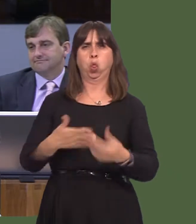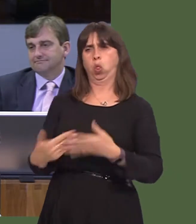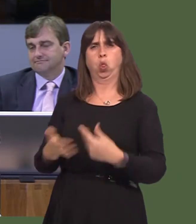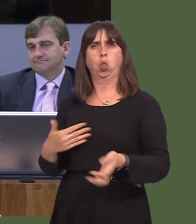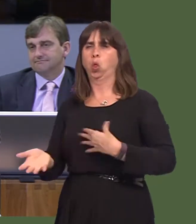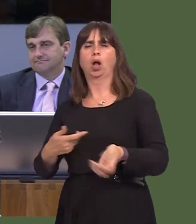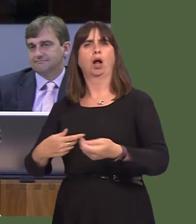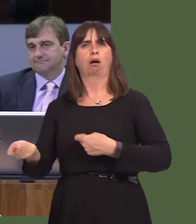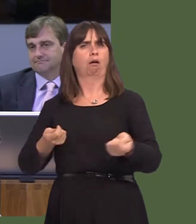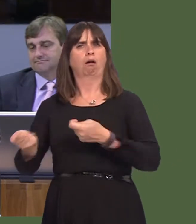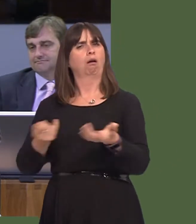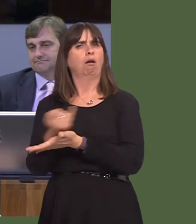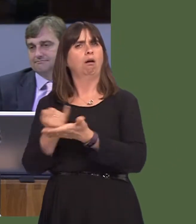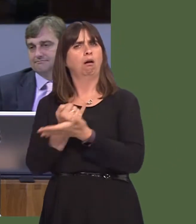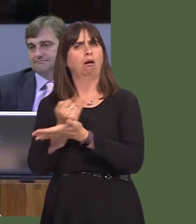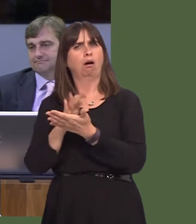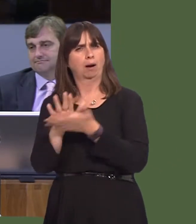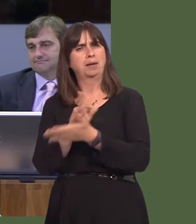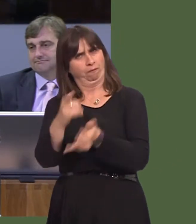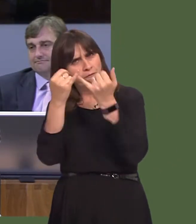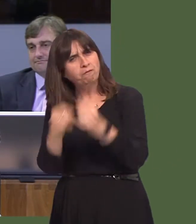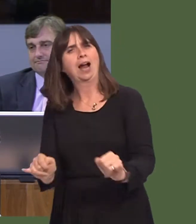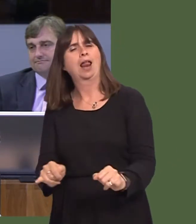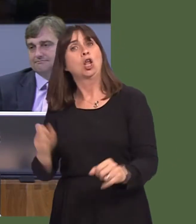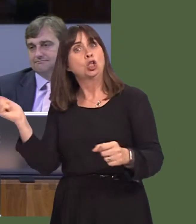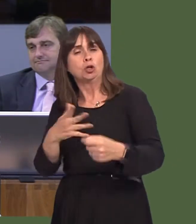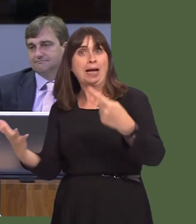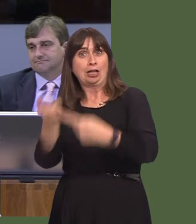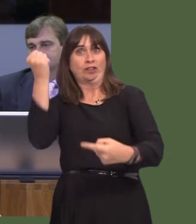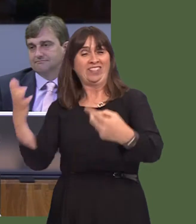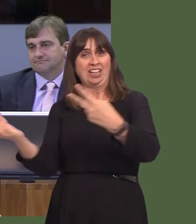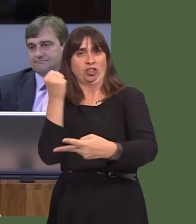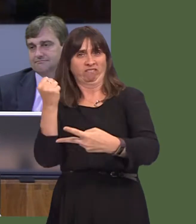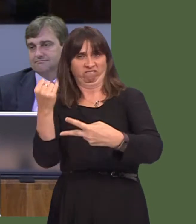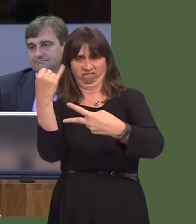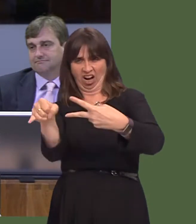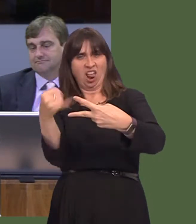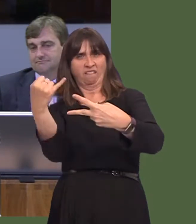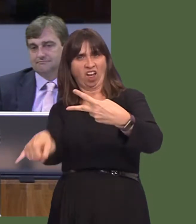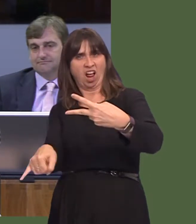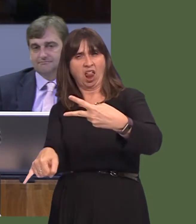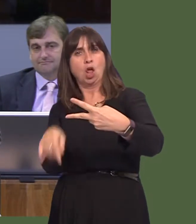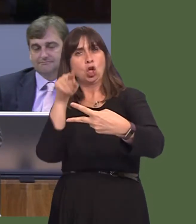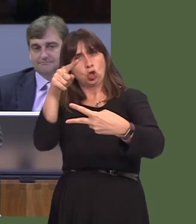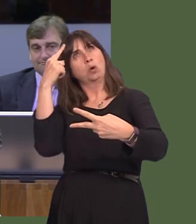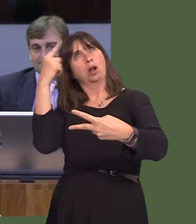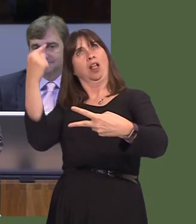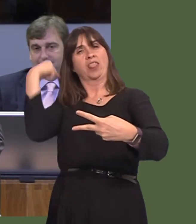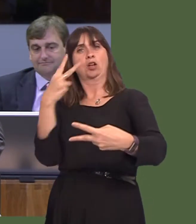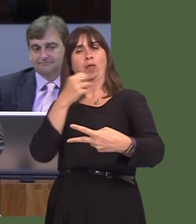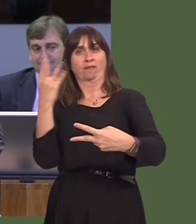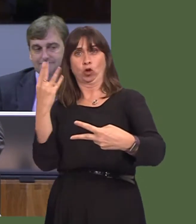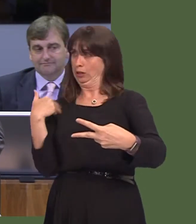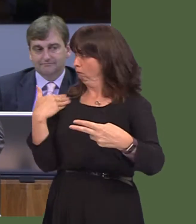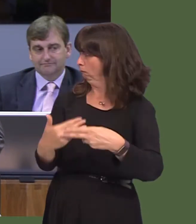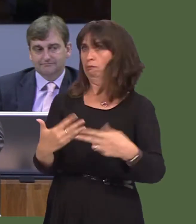of this particular bid is that you have failed to deliver any one of those targets that you set in 2014. But the point